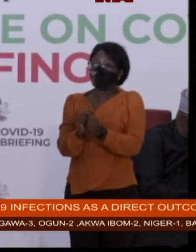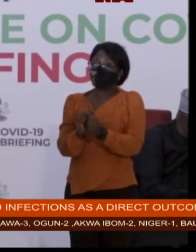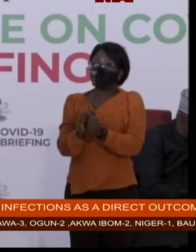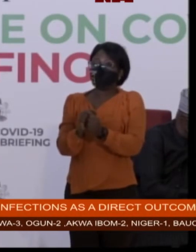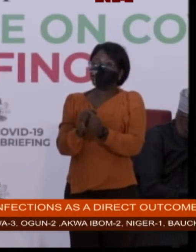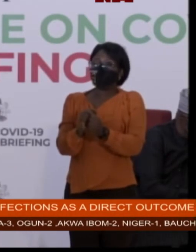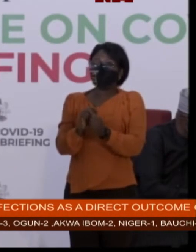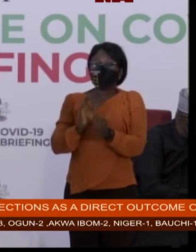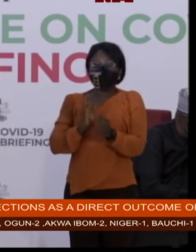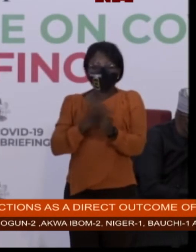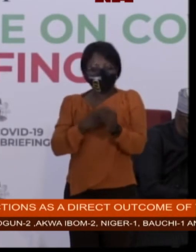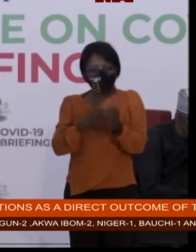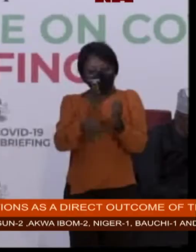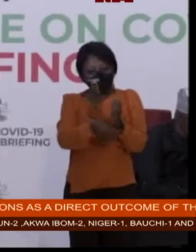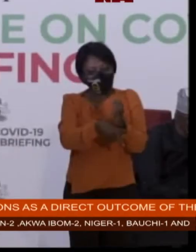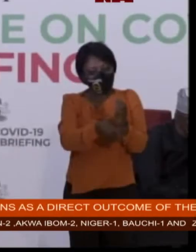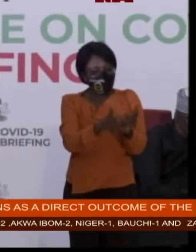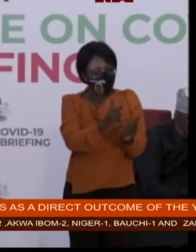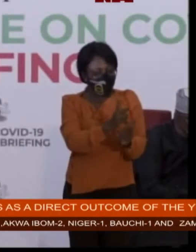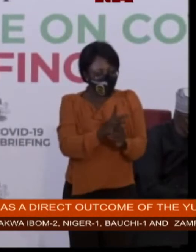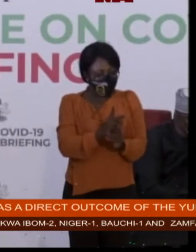Primary Health Care Development Agency